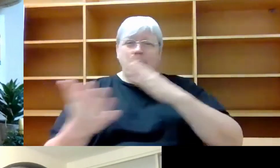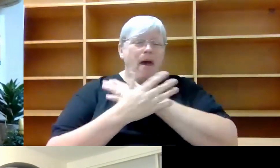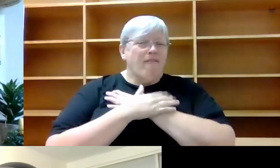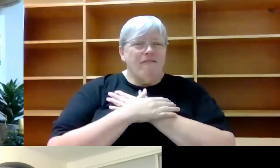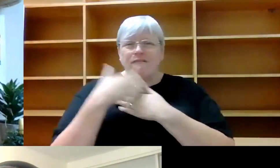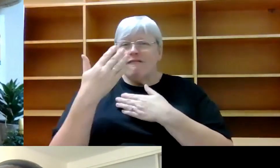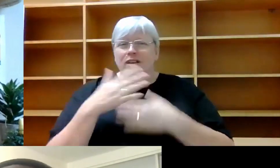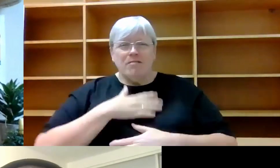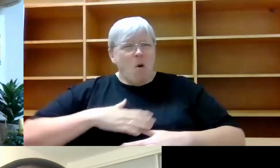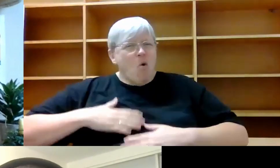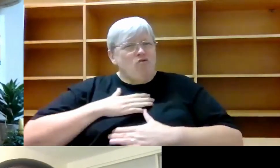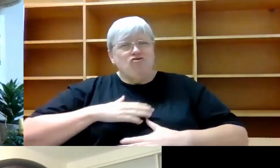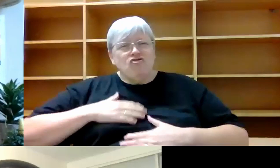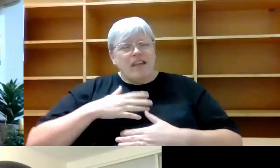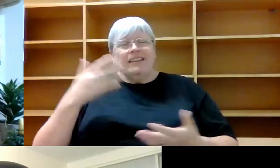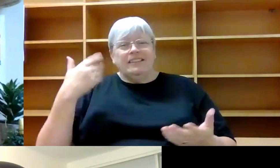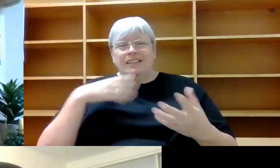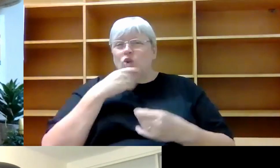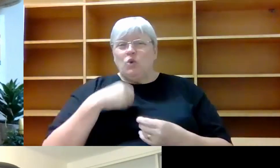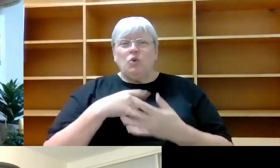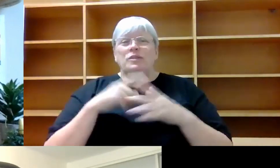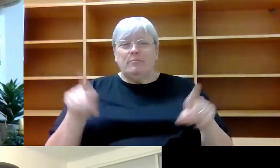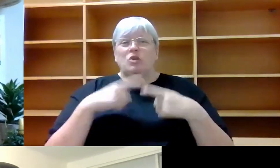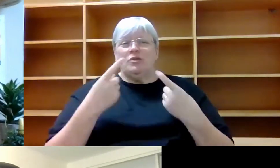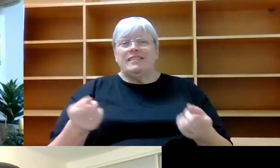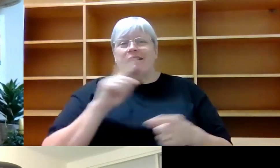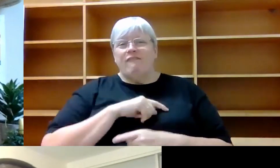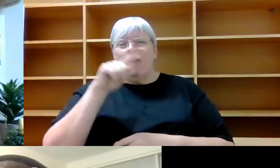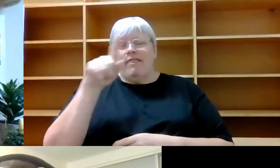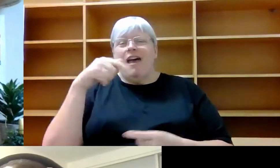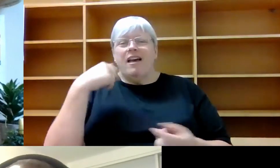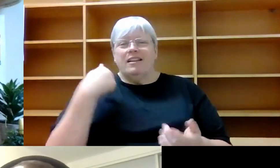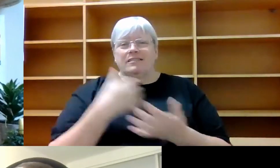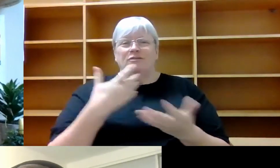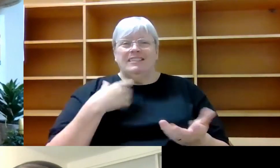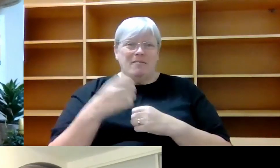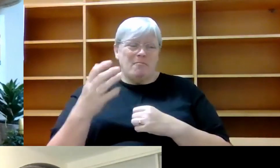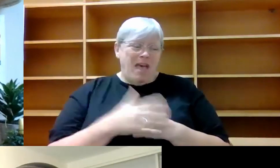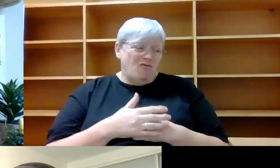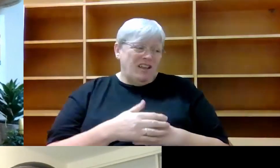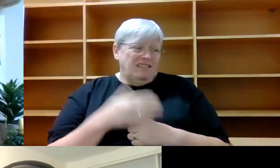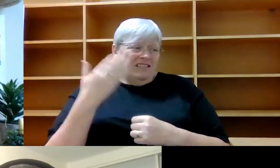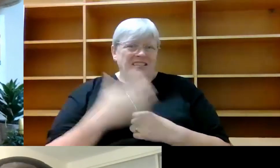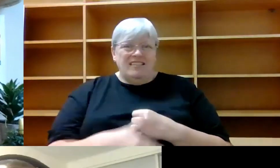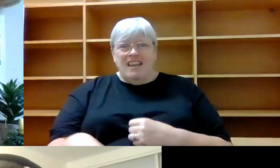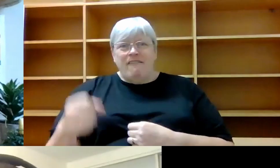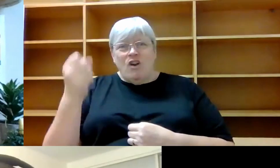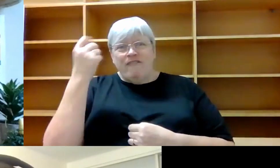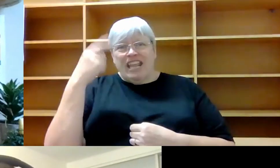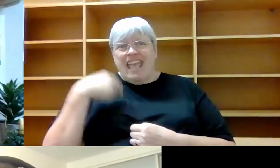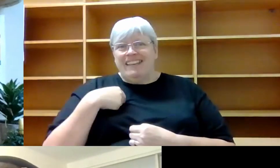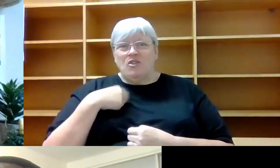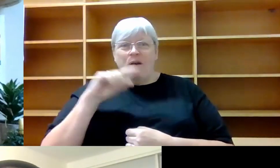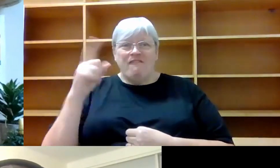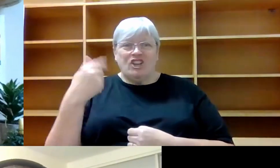So, we use music for that. Once, like when you get married, you never forget the song that you dance to, do